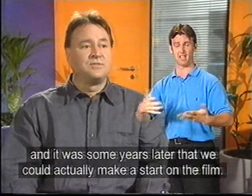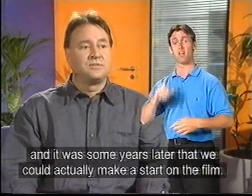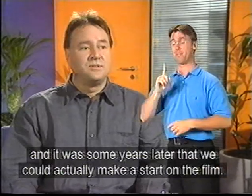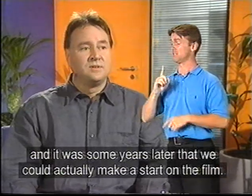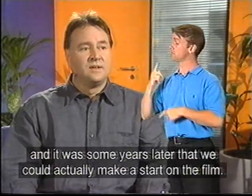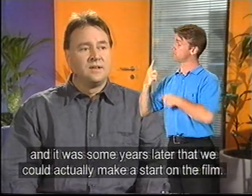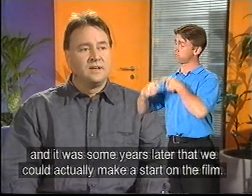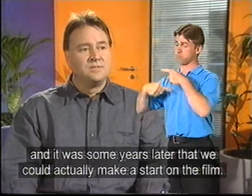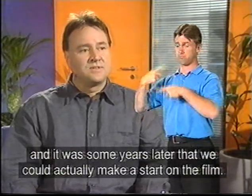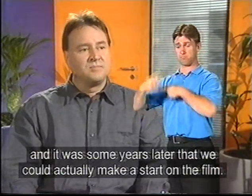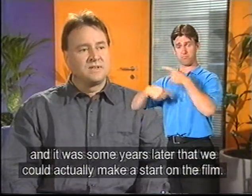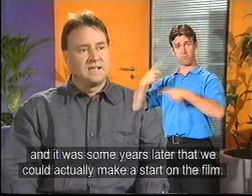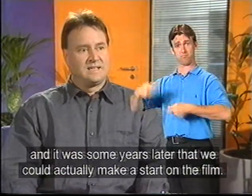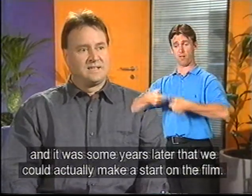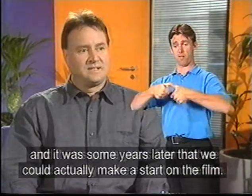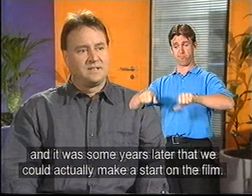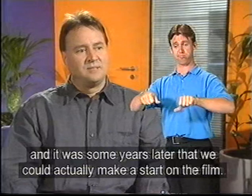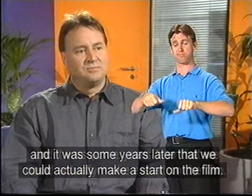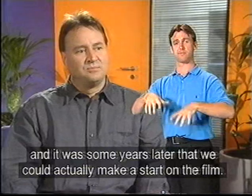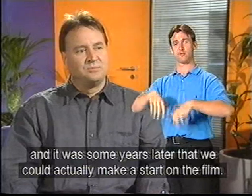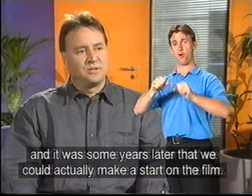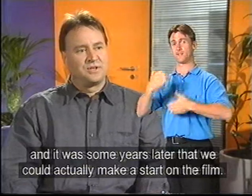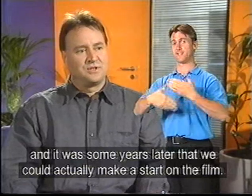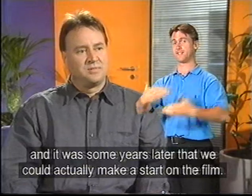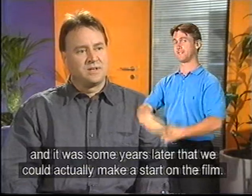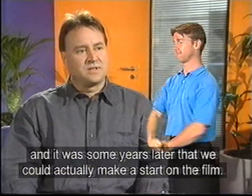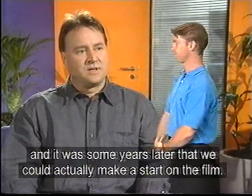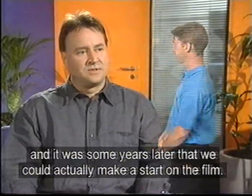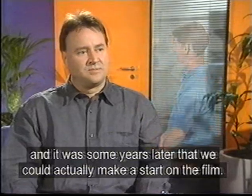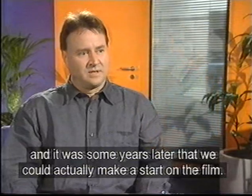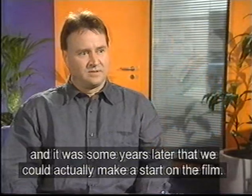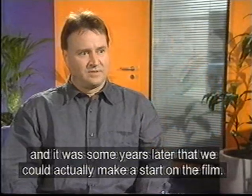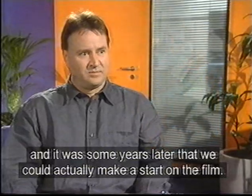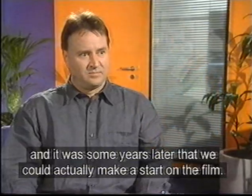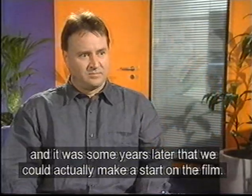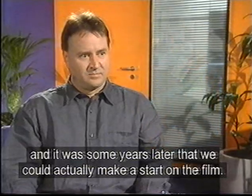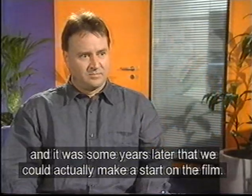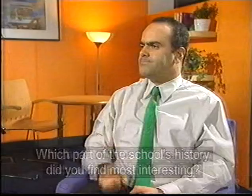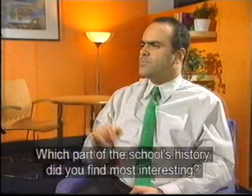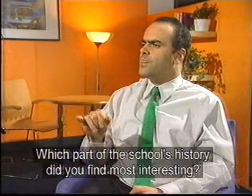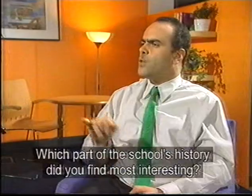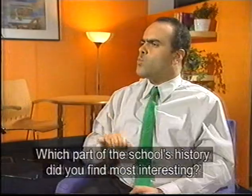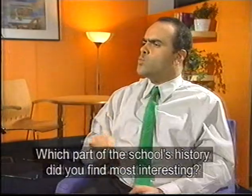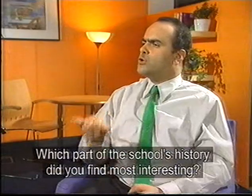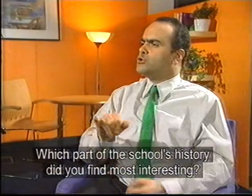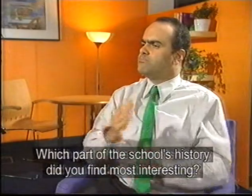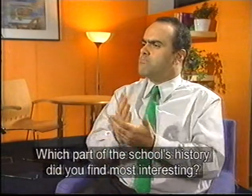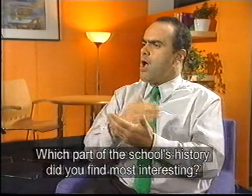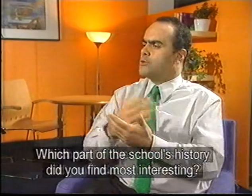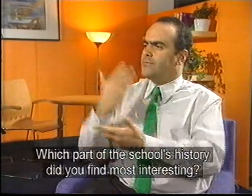through, and it was some years later that we could actually make a start on making the film. Which part of the school's